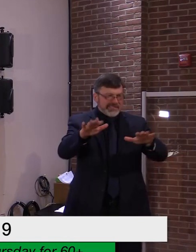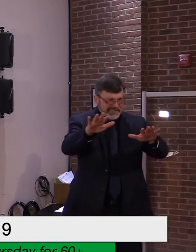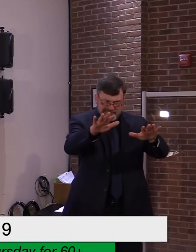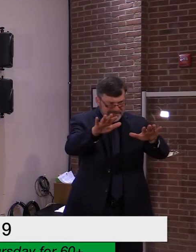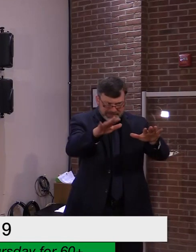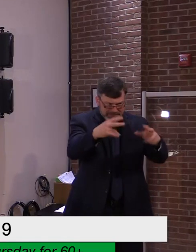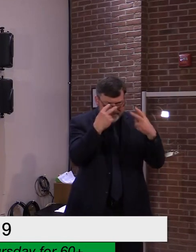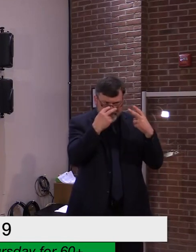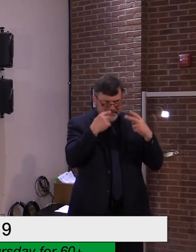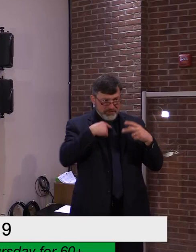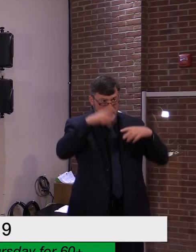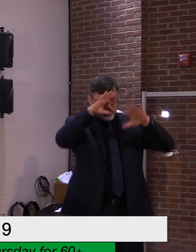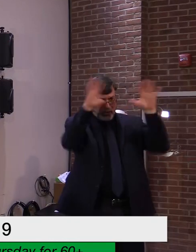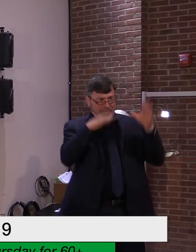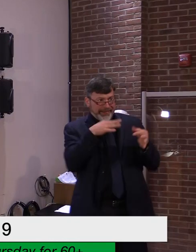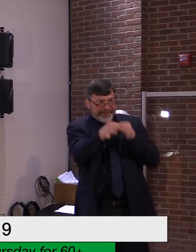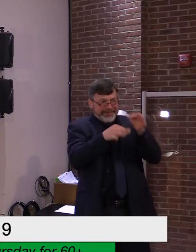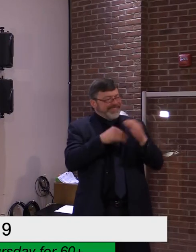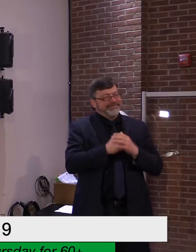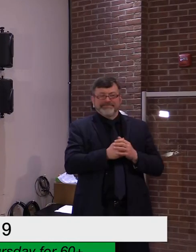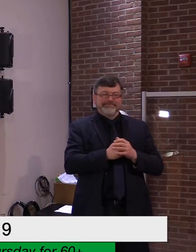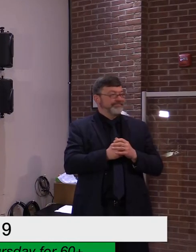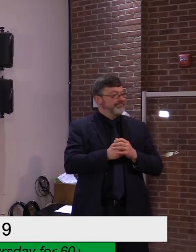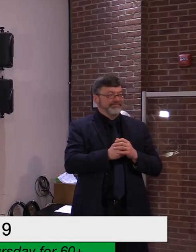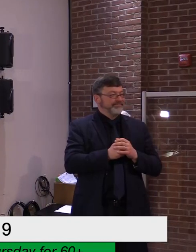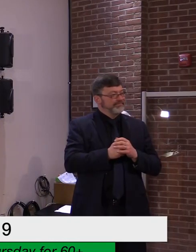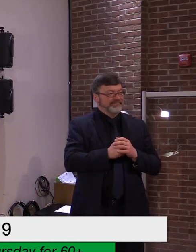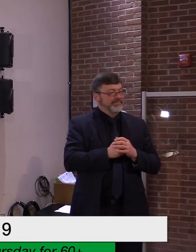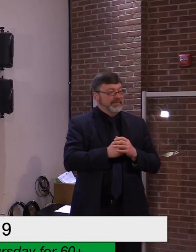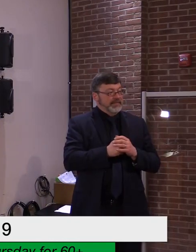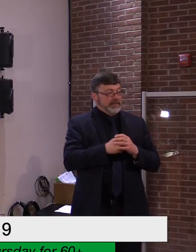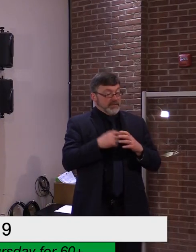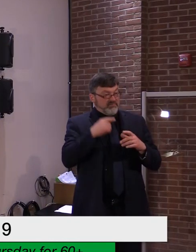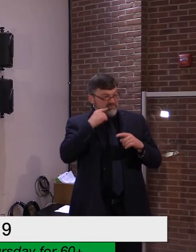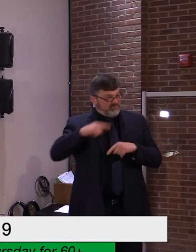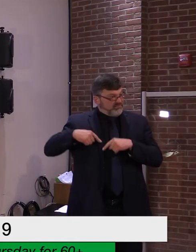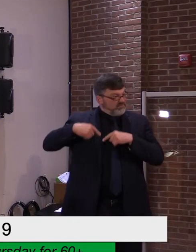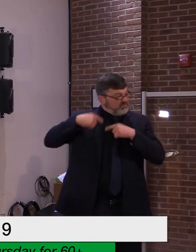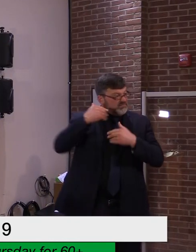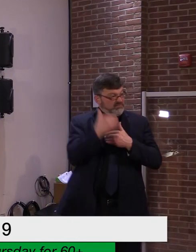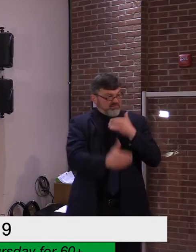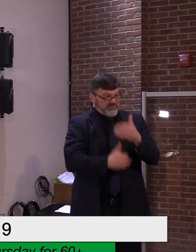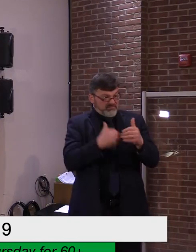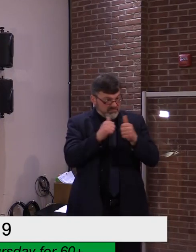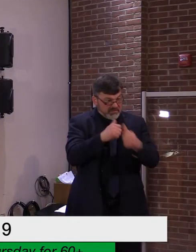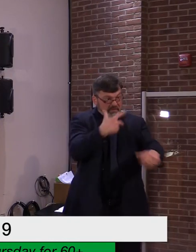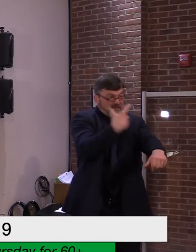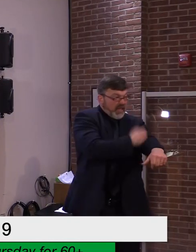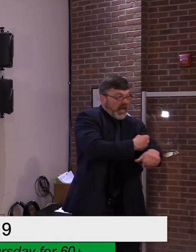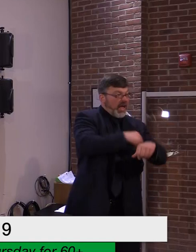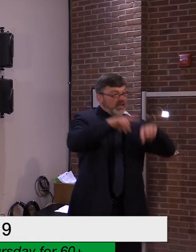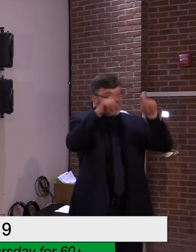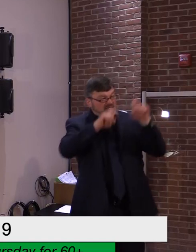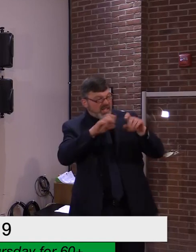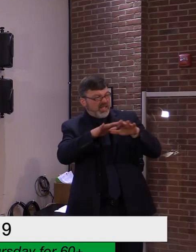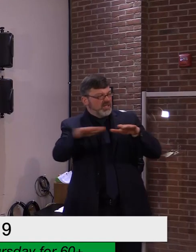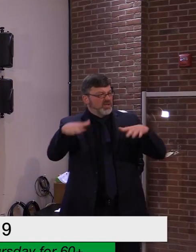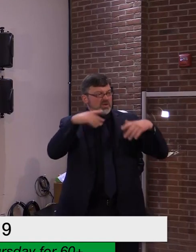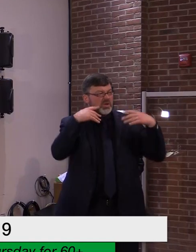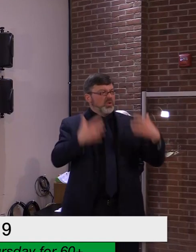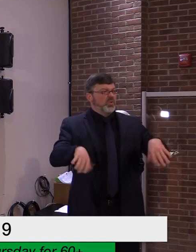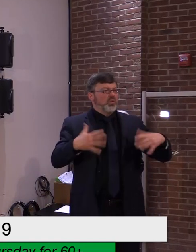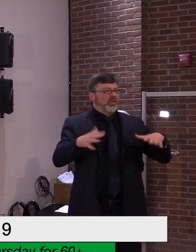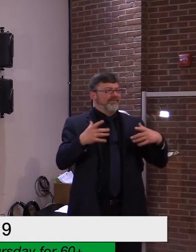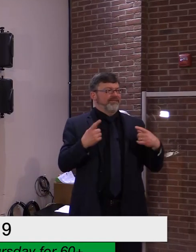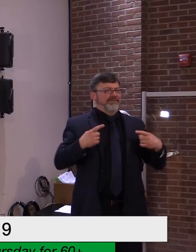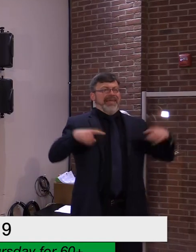paired with all the good news about our progress in vaccination, it's easy to feel like the end of the pandemic is near. So